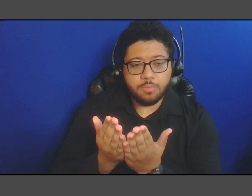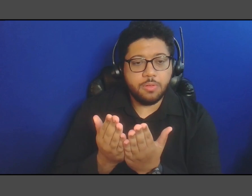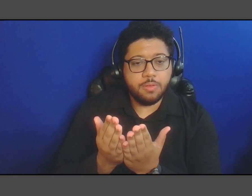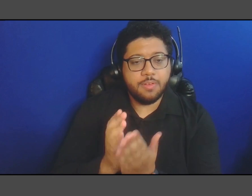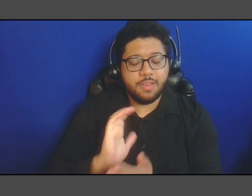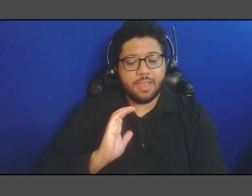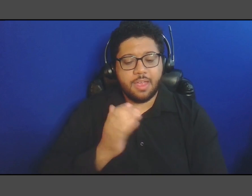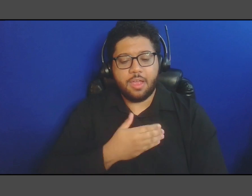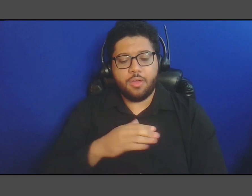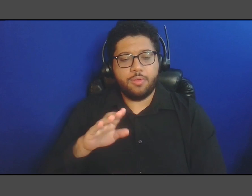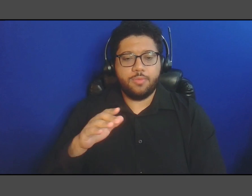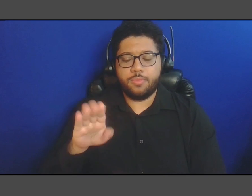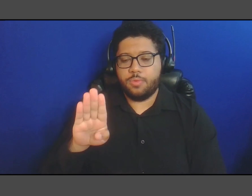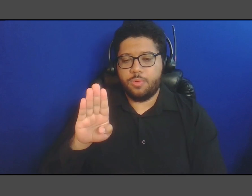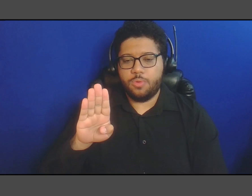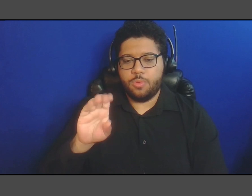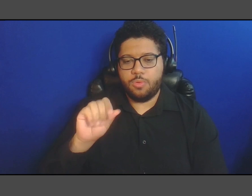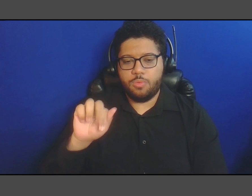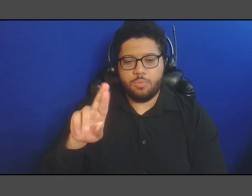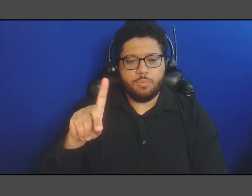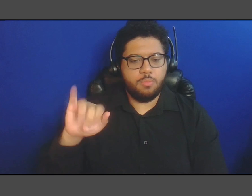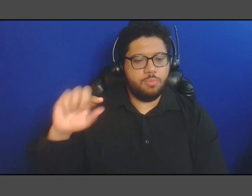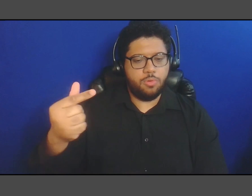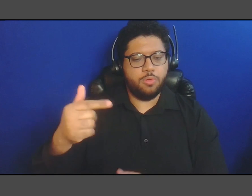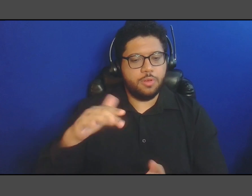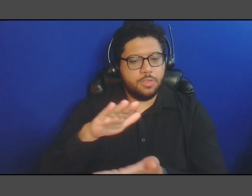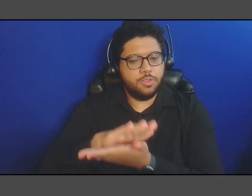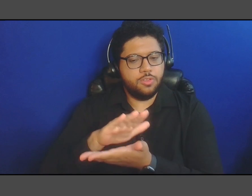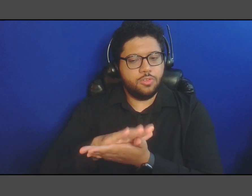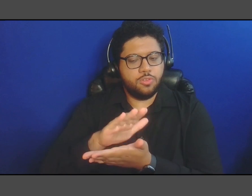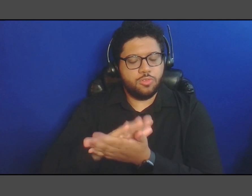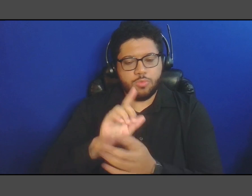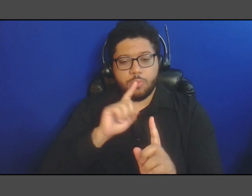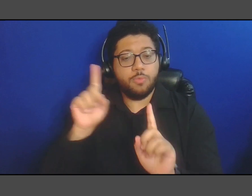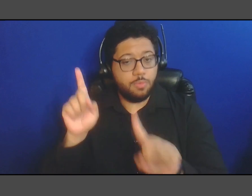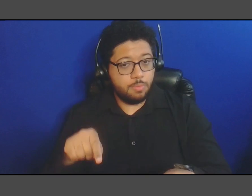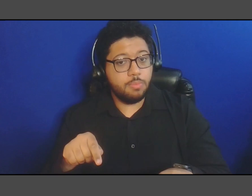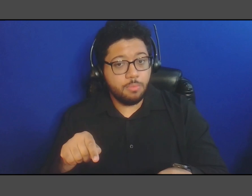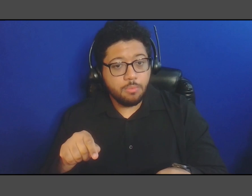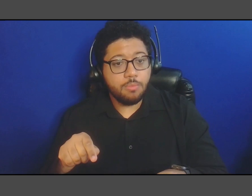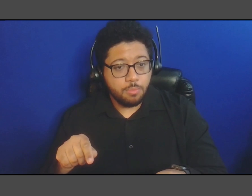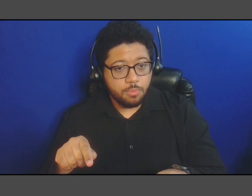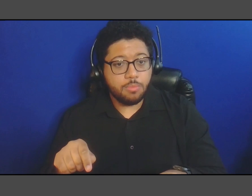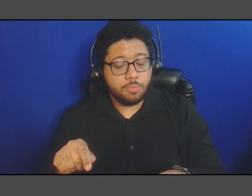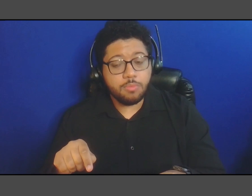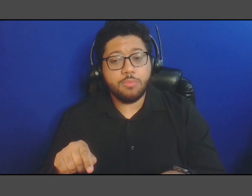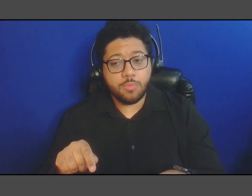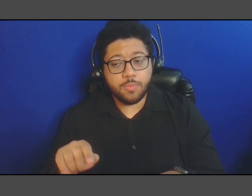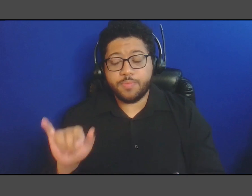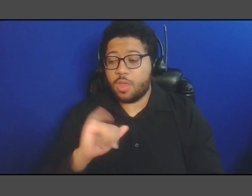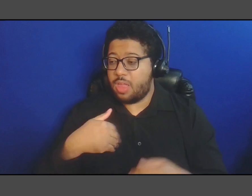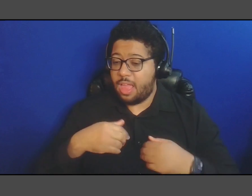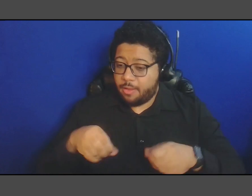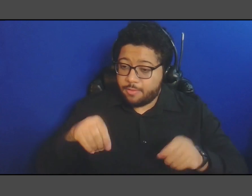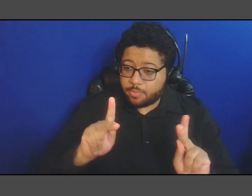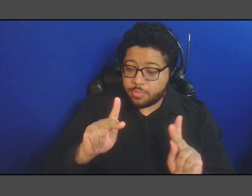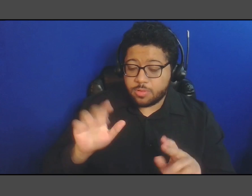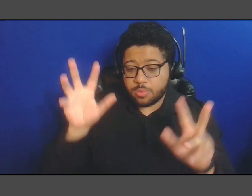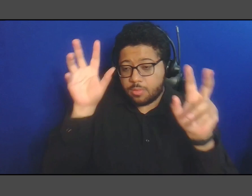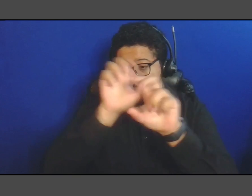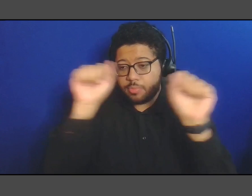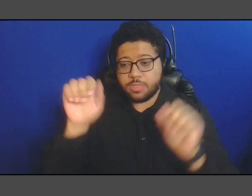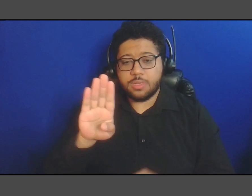initiative report. We've also had opportunities. President Biden recently, for